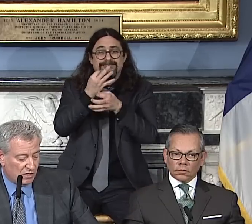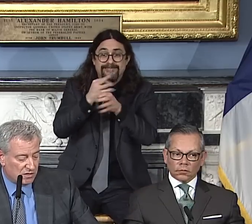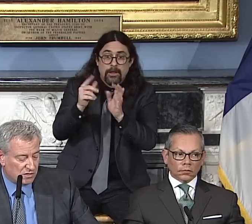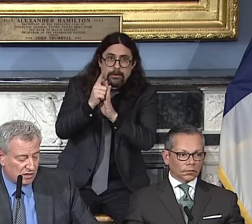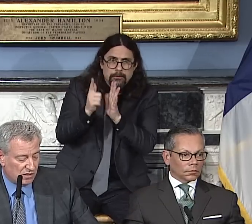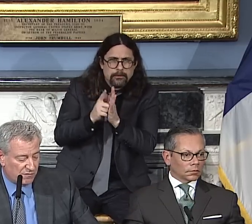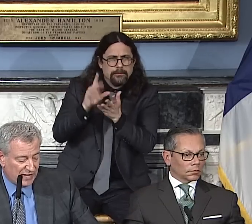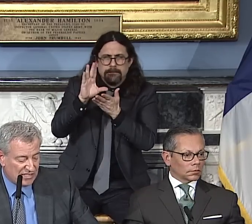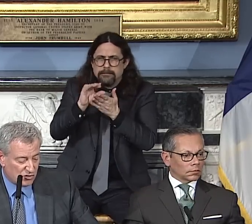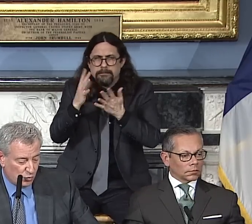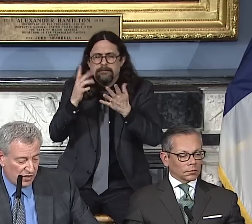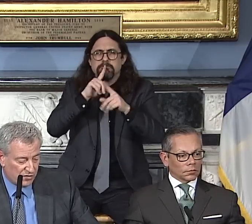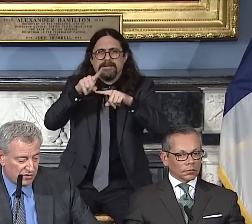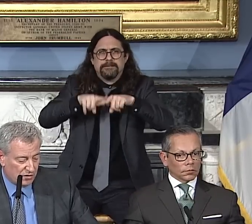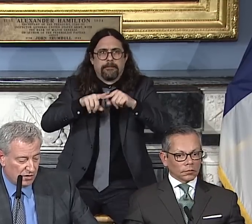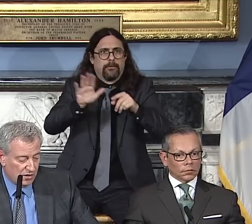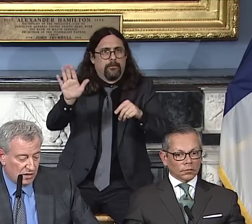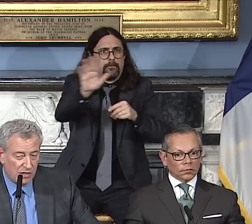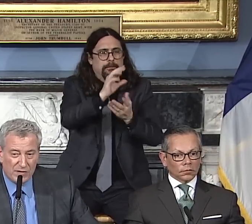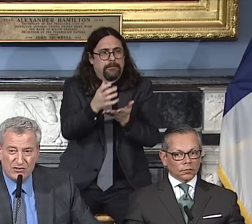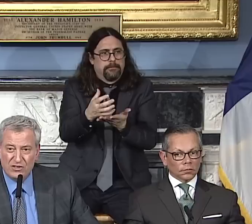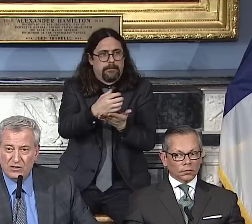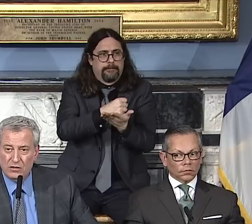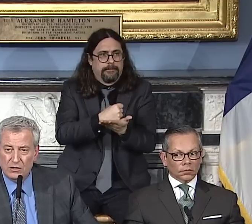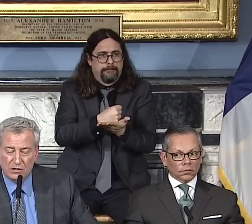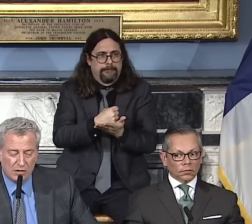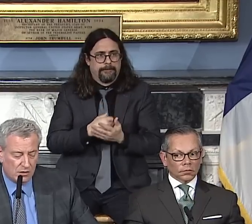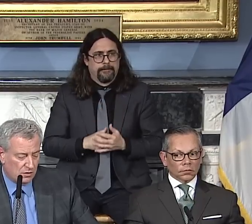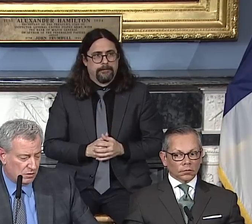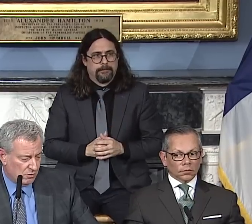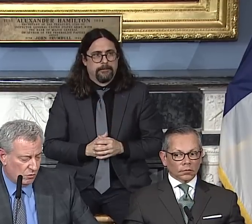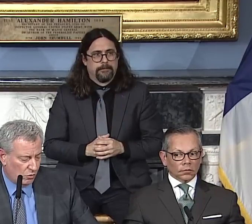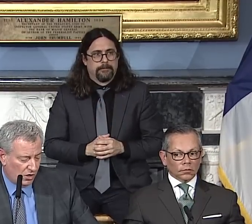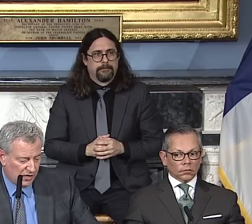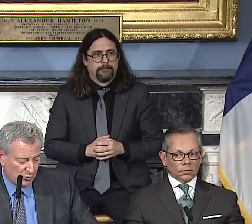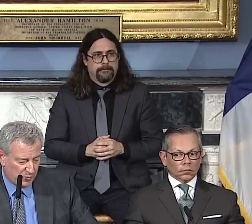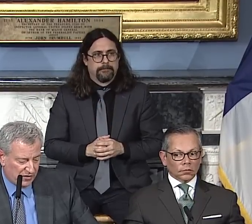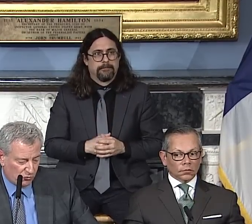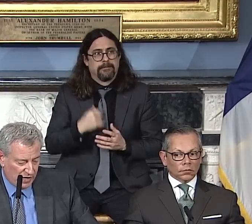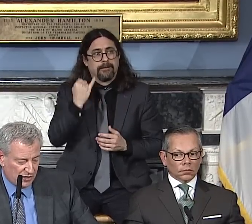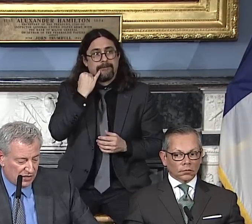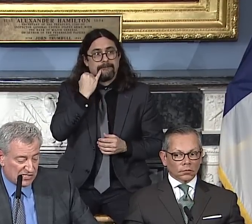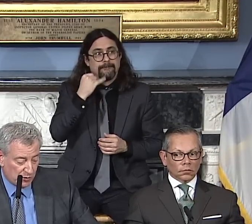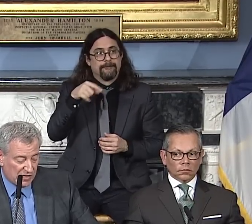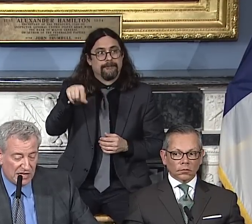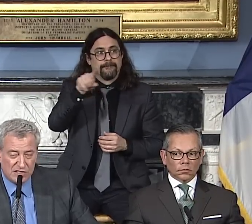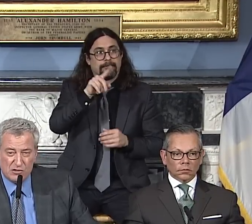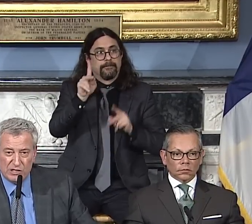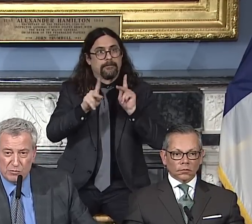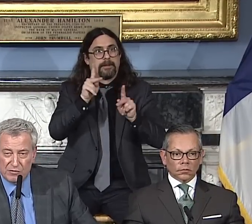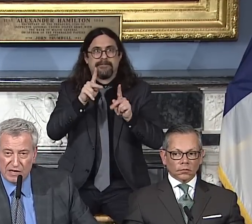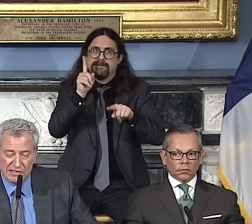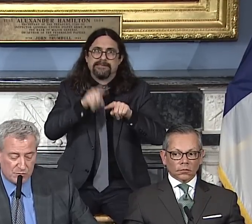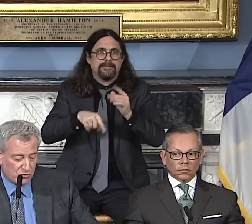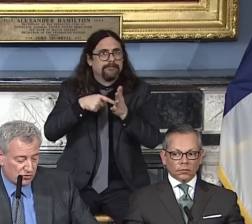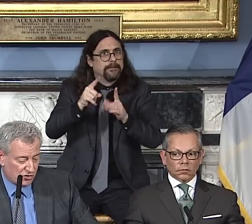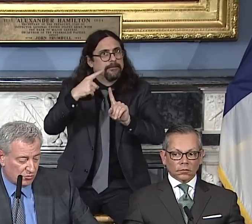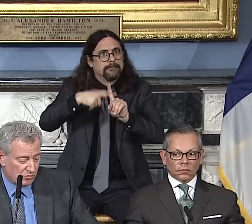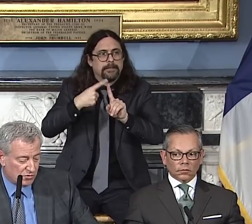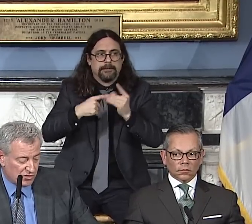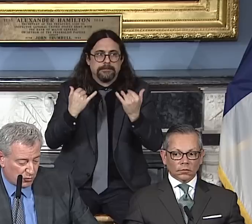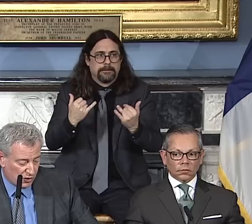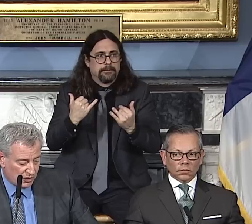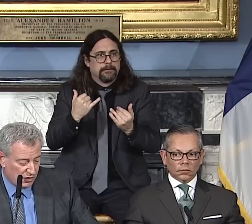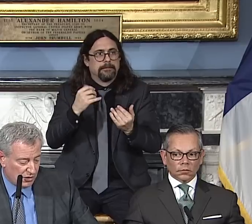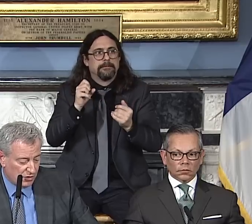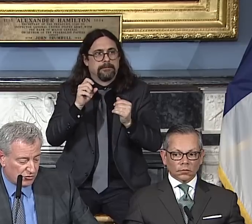someone is faced with eviction or unable to pay the rent, in some cases we can provide some